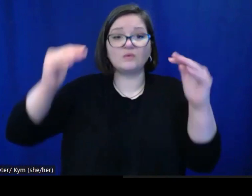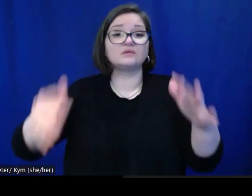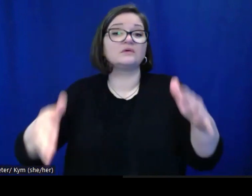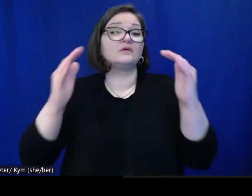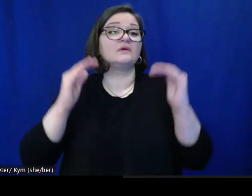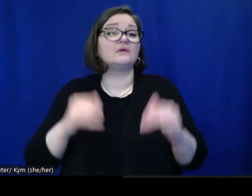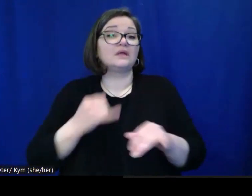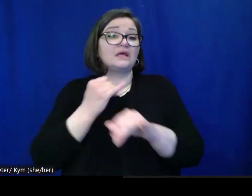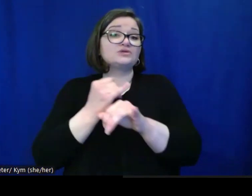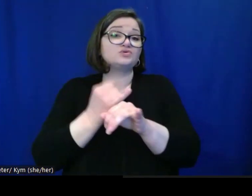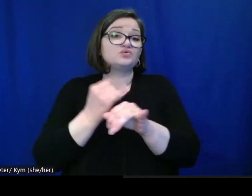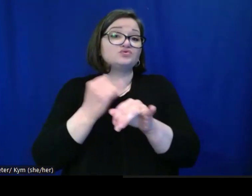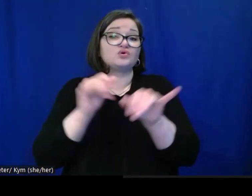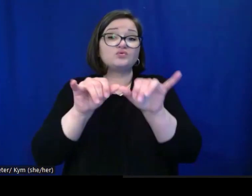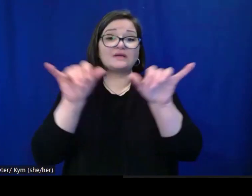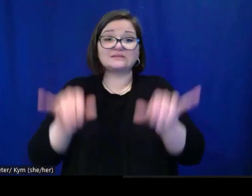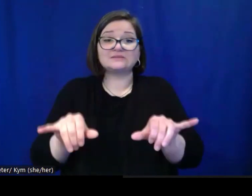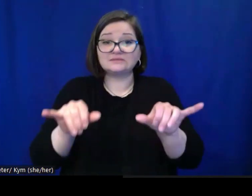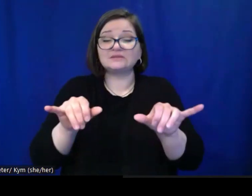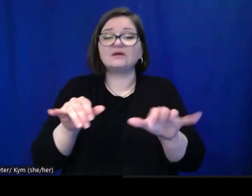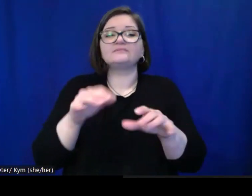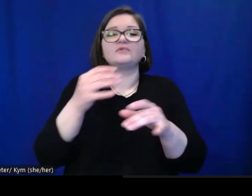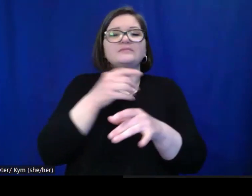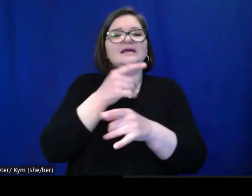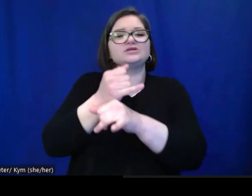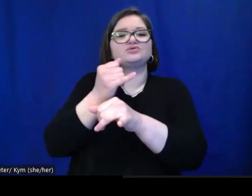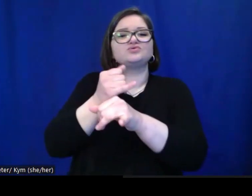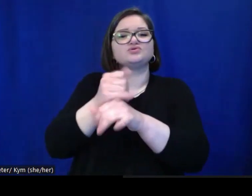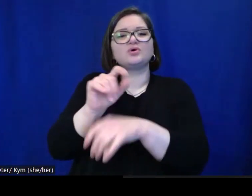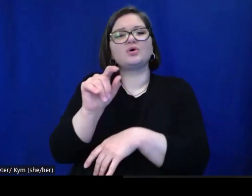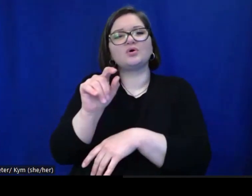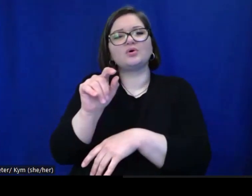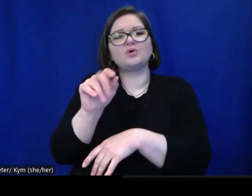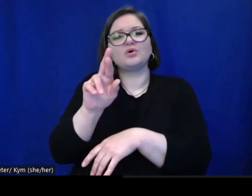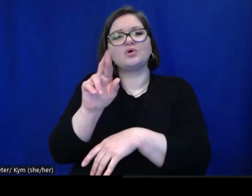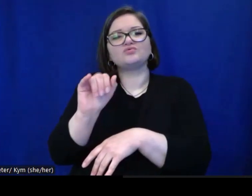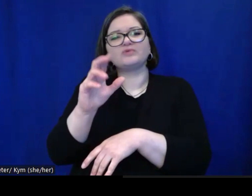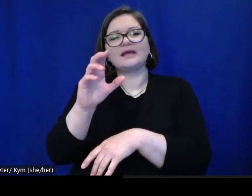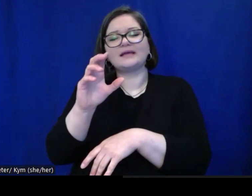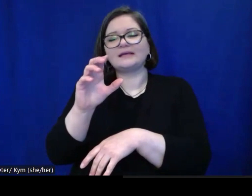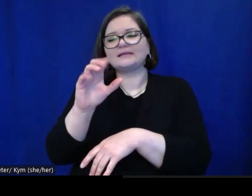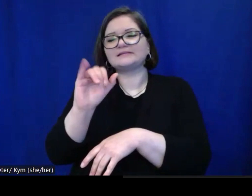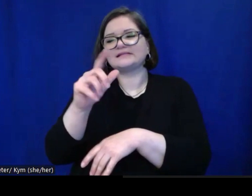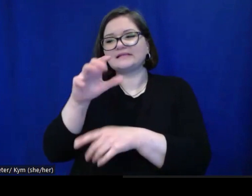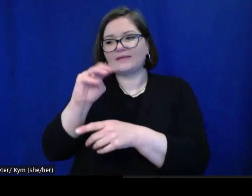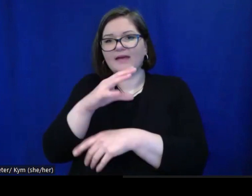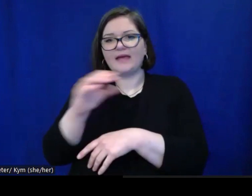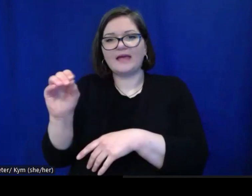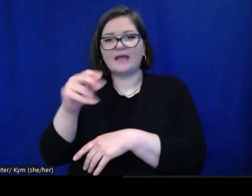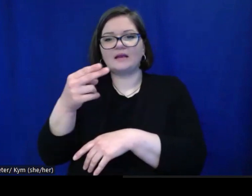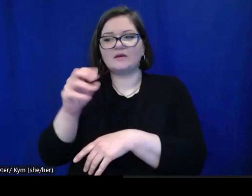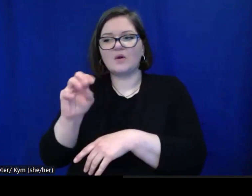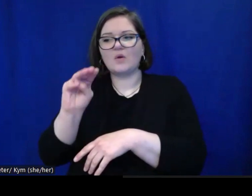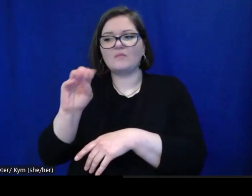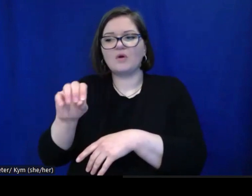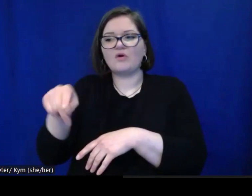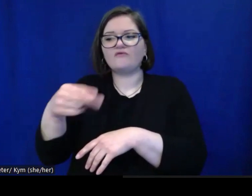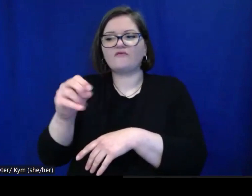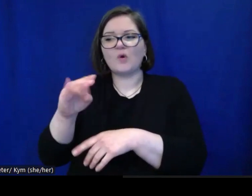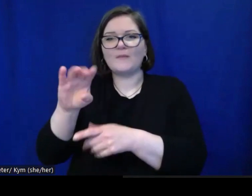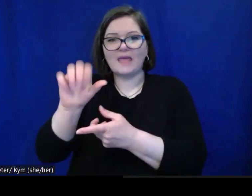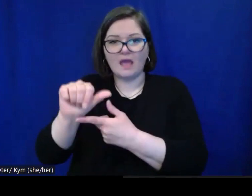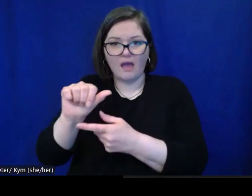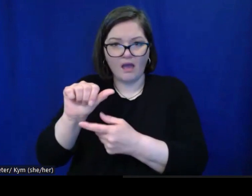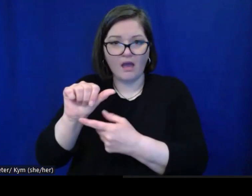and homophobia. And this idea of perpetuating racism